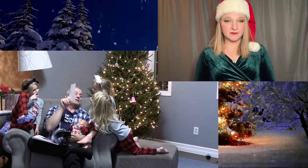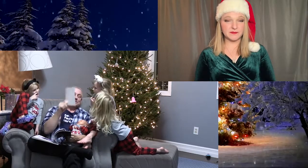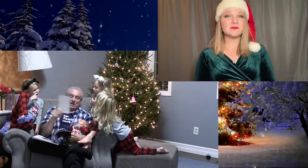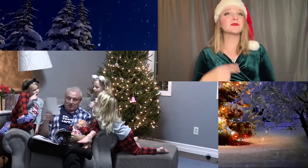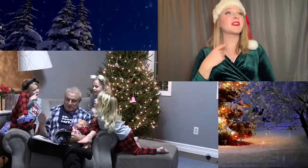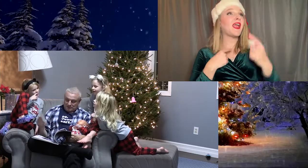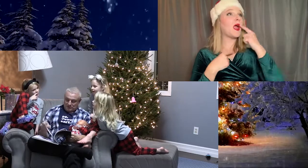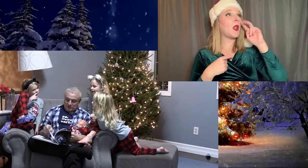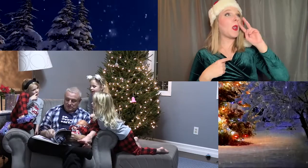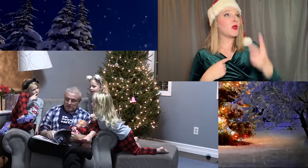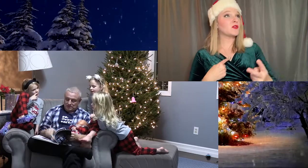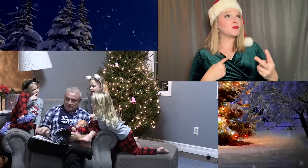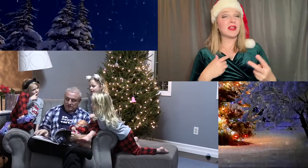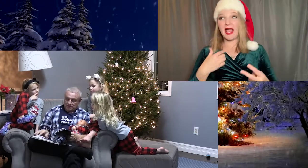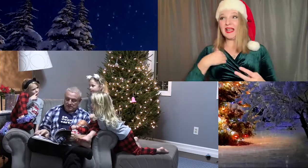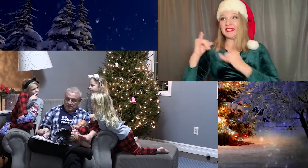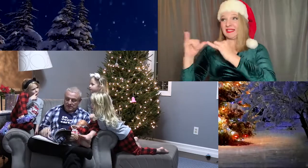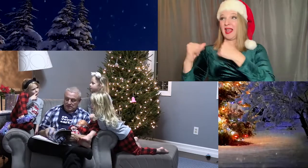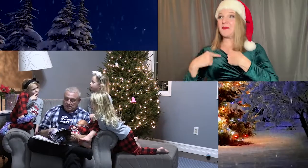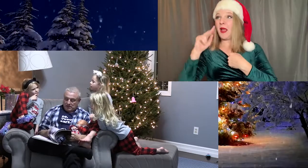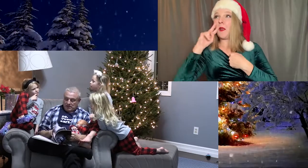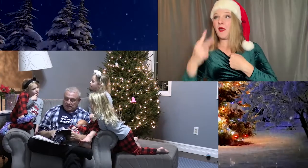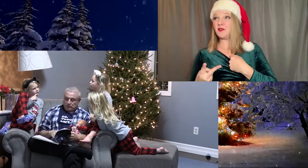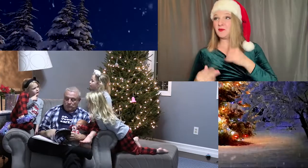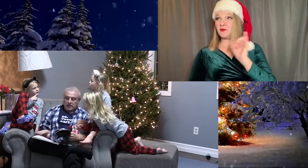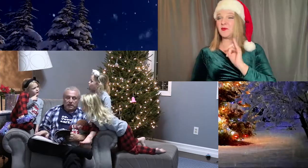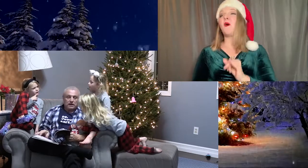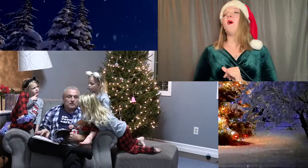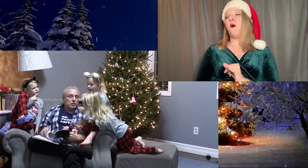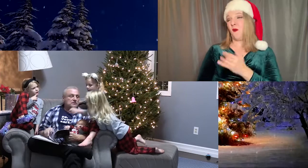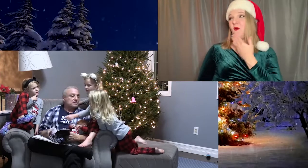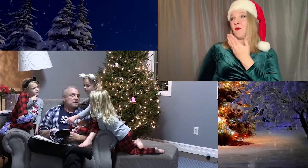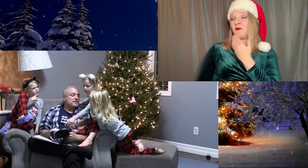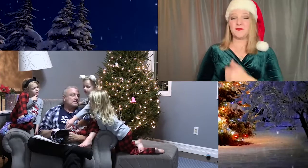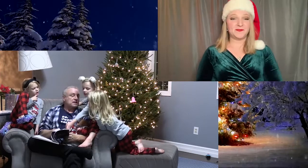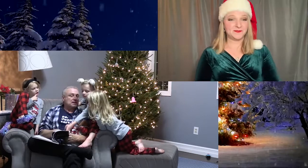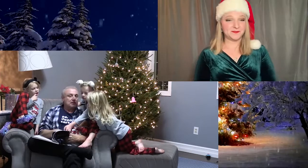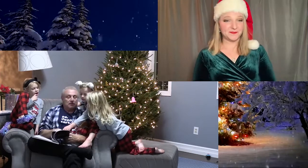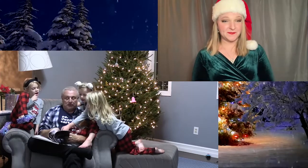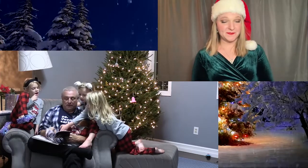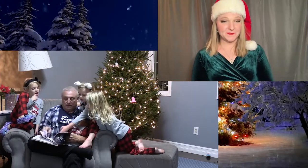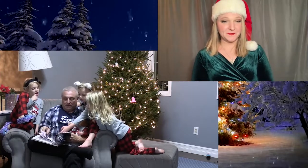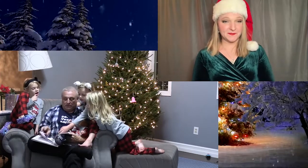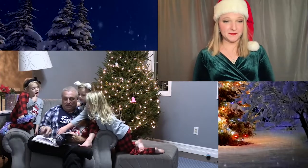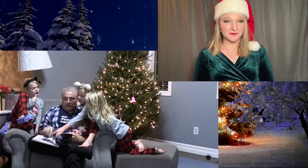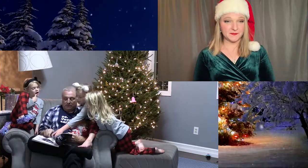And Dot lost it too, so that's very funny. What? And then what's some of the things that